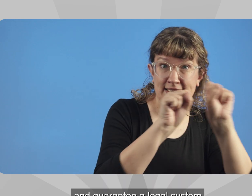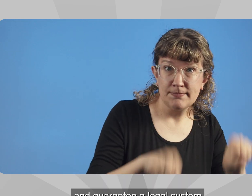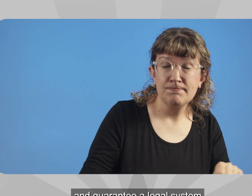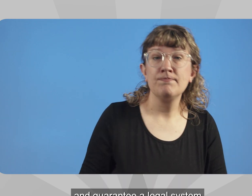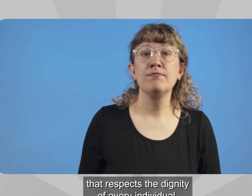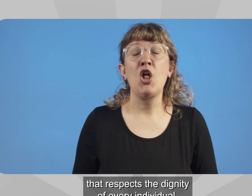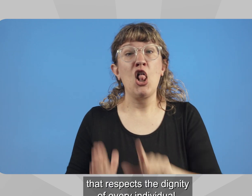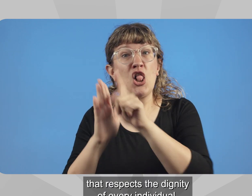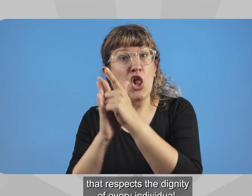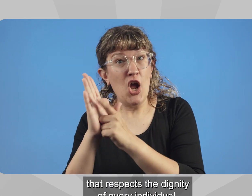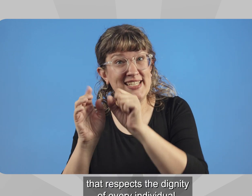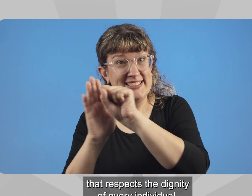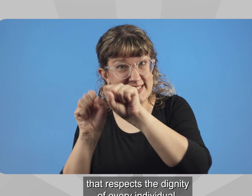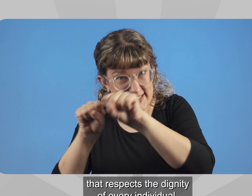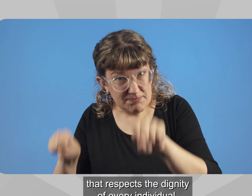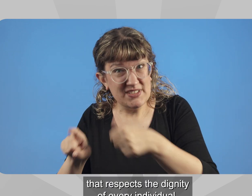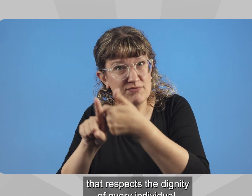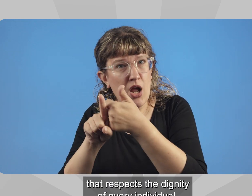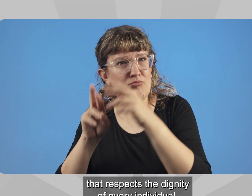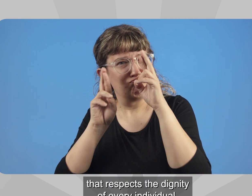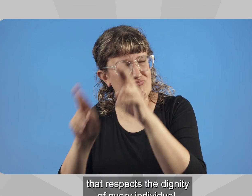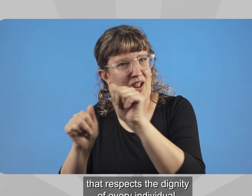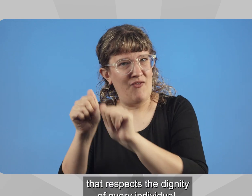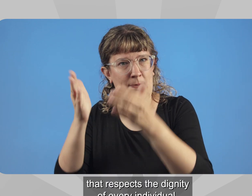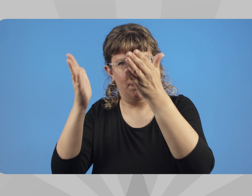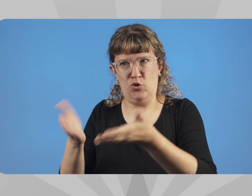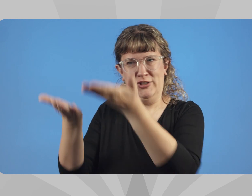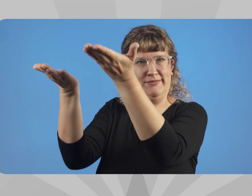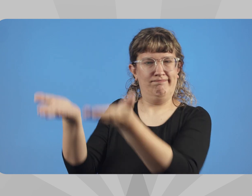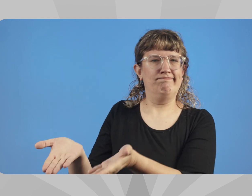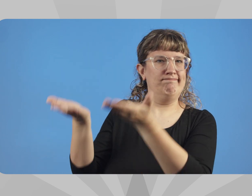legal system that respects the dignity of every individual.